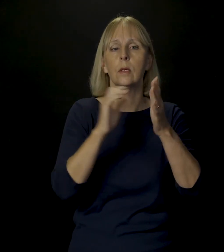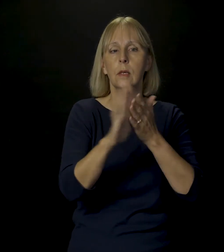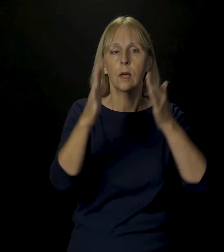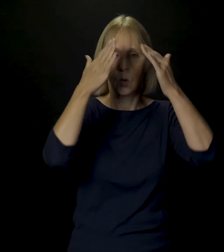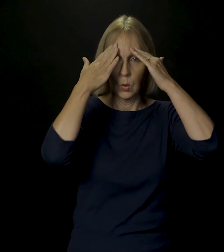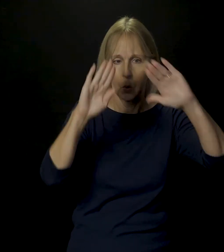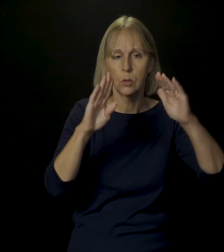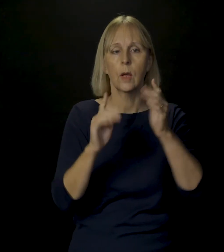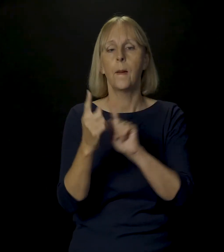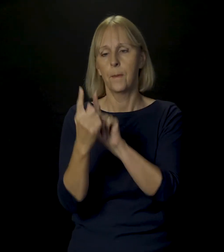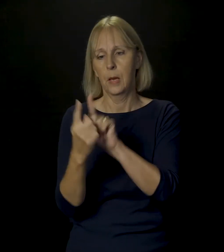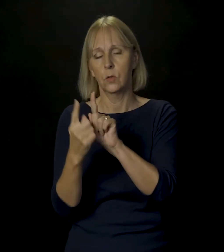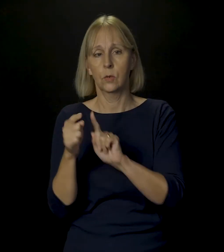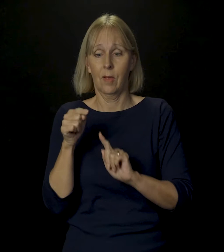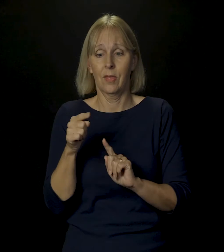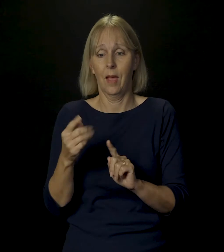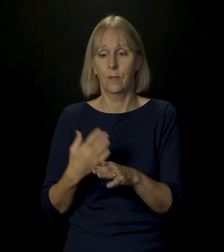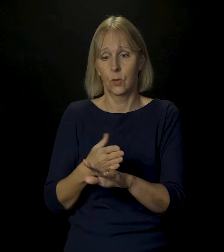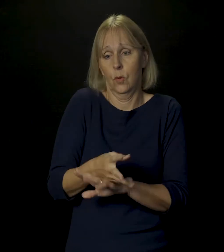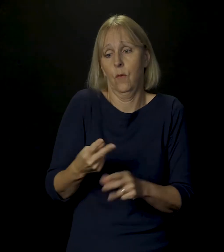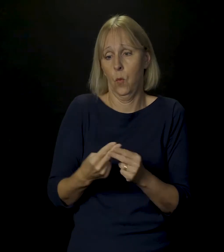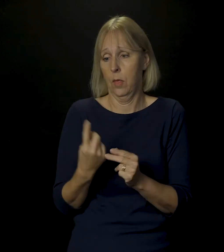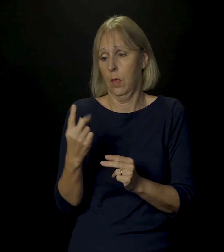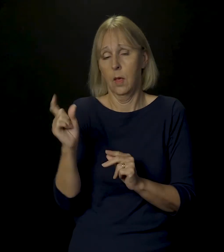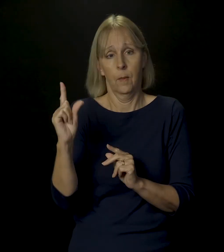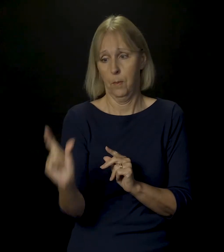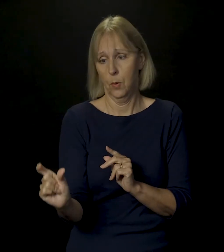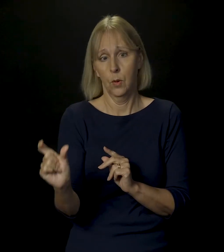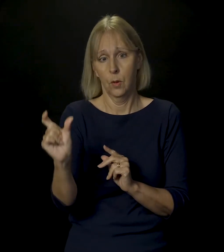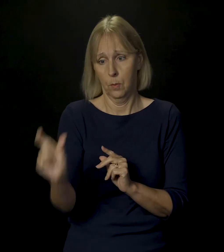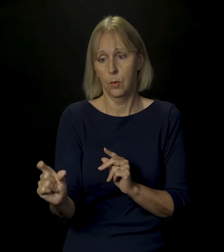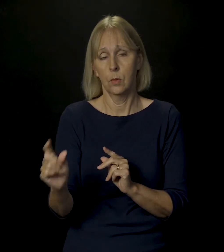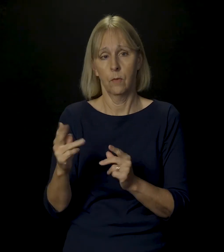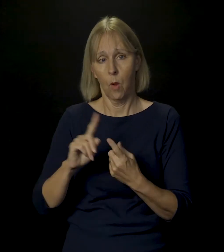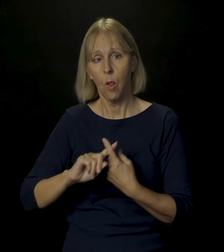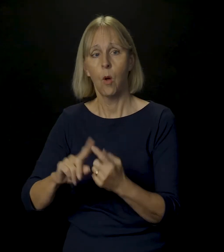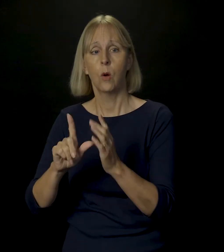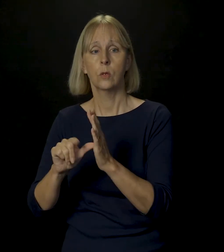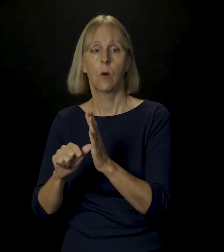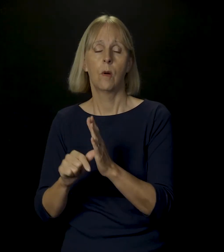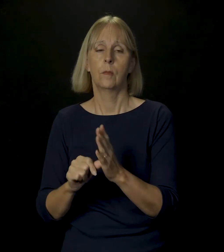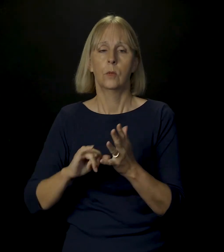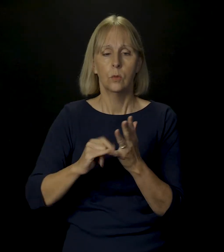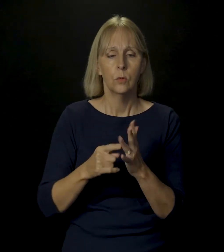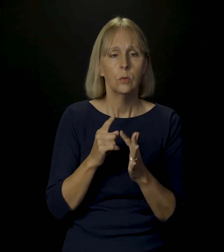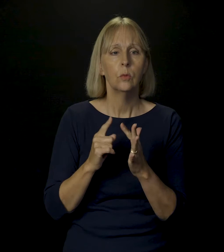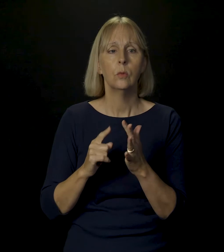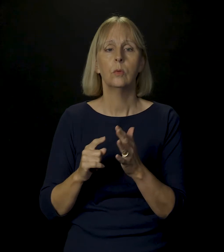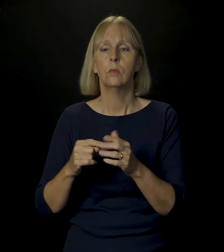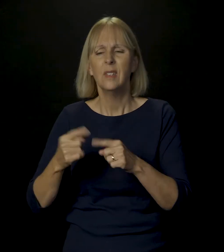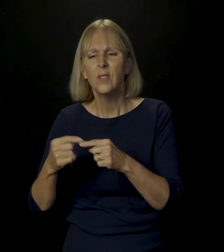With Those With Their Participants For a Really Long Time Pamela Burand Sue Wild And there's Many Many More